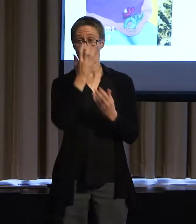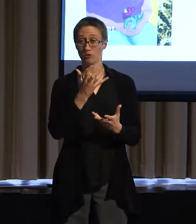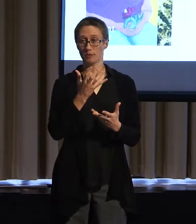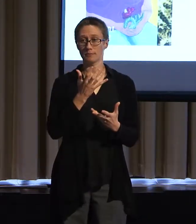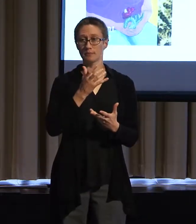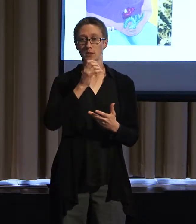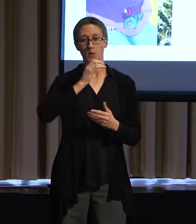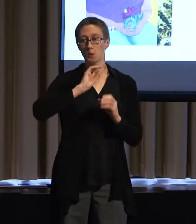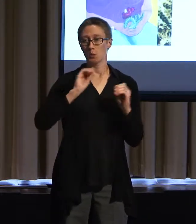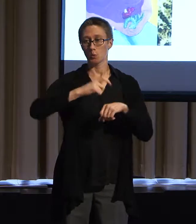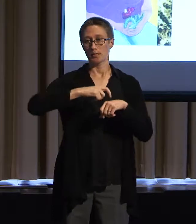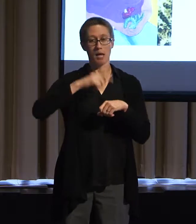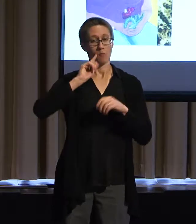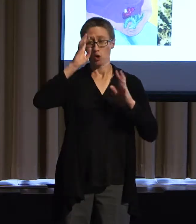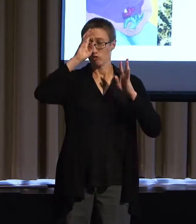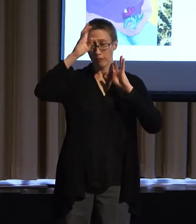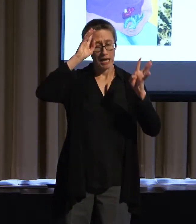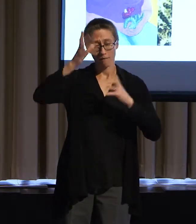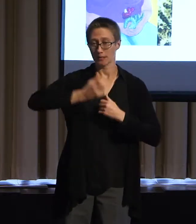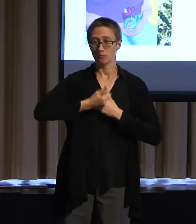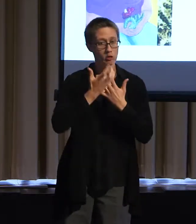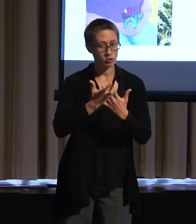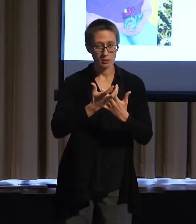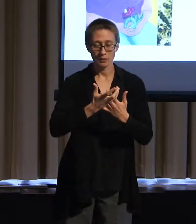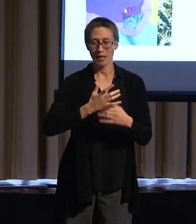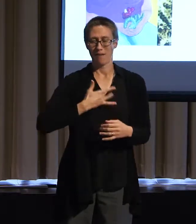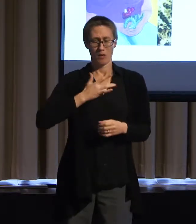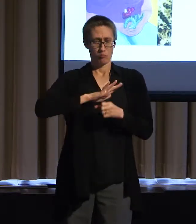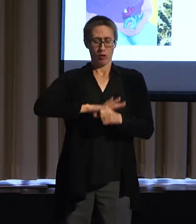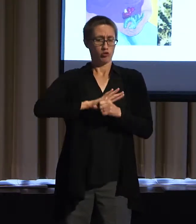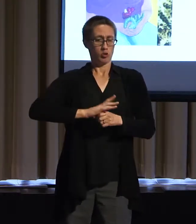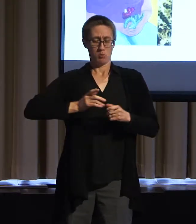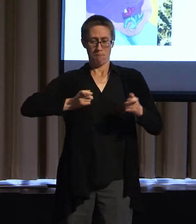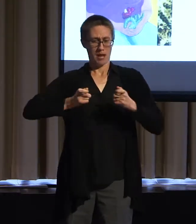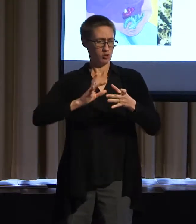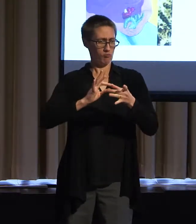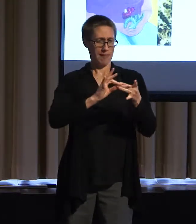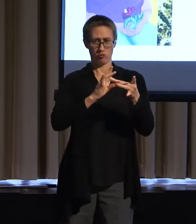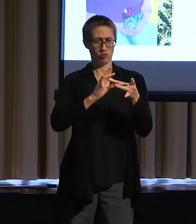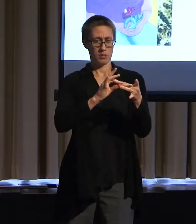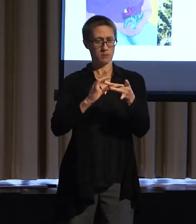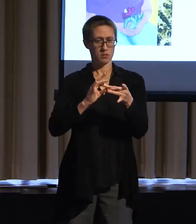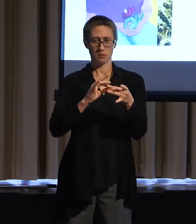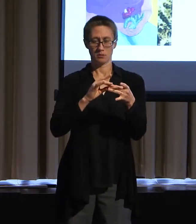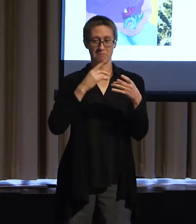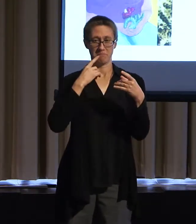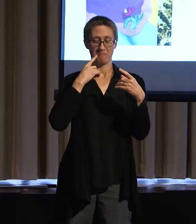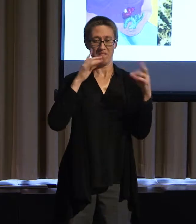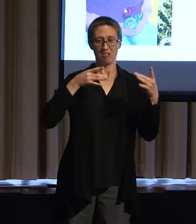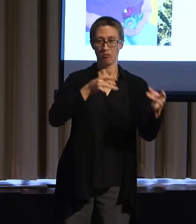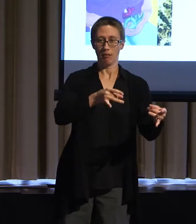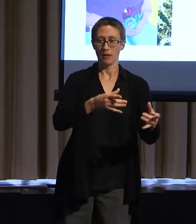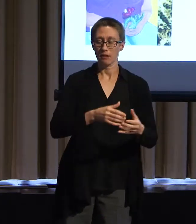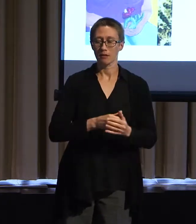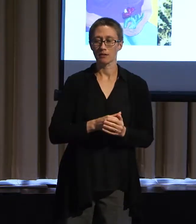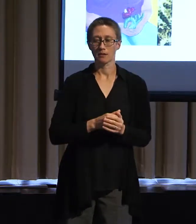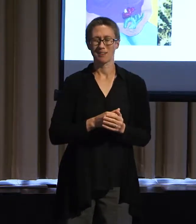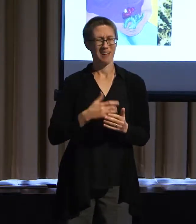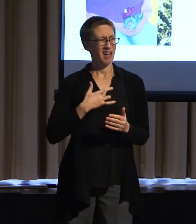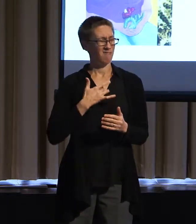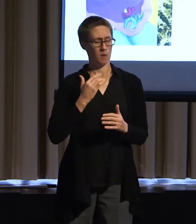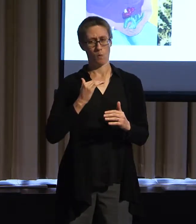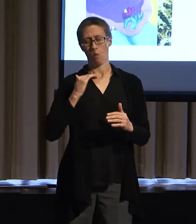skills or grow. I felt pressure to manage relationships in the most efficient ways. I often felt overworked